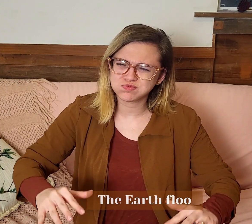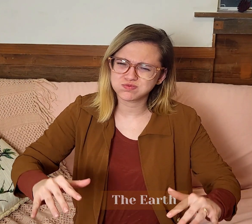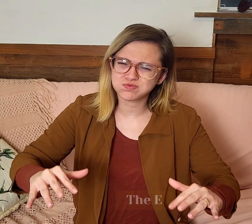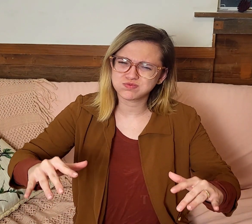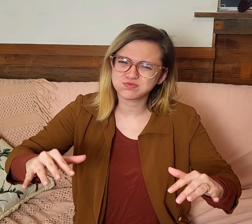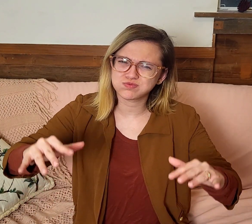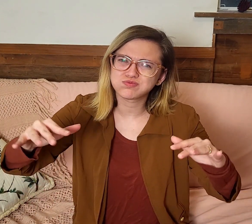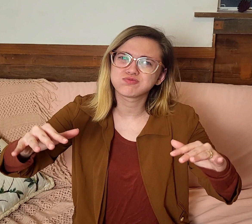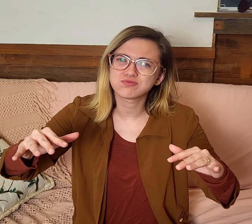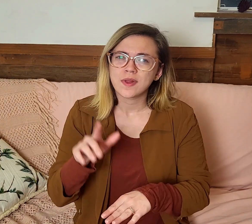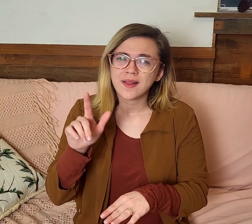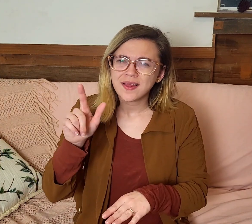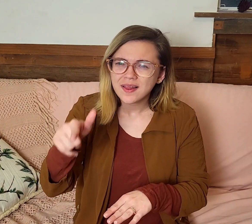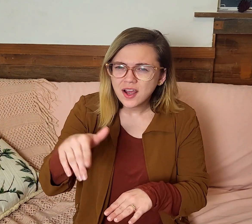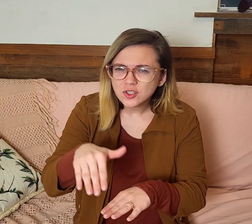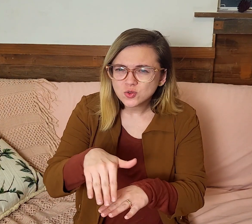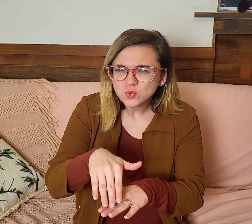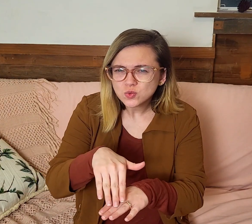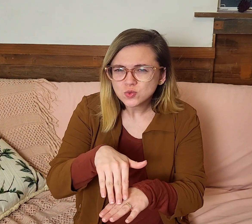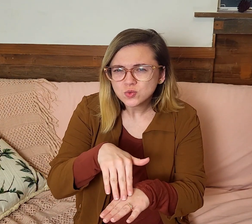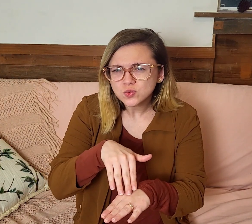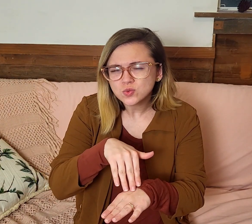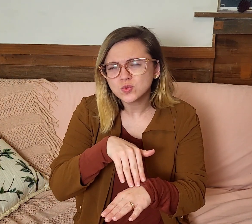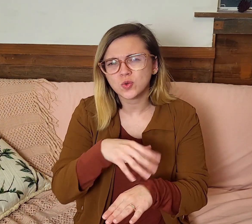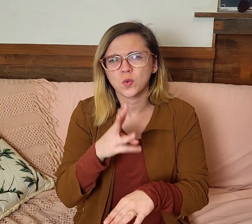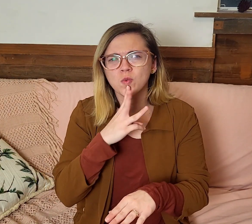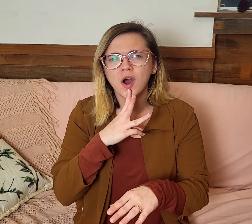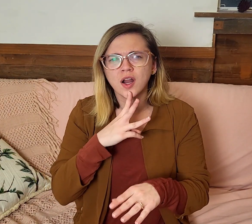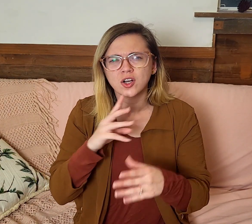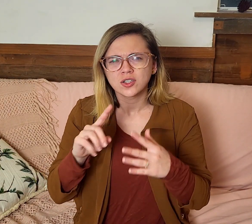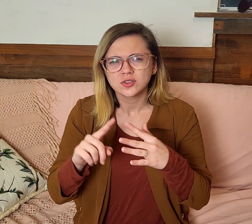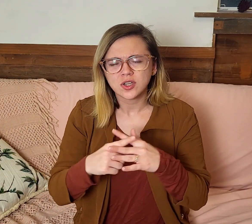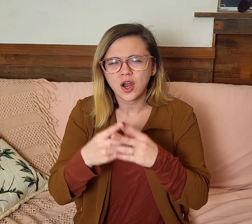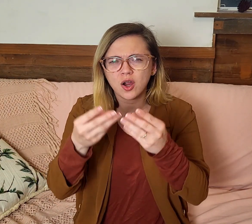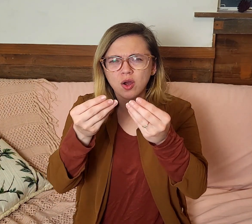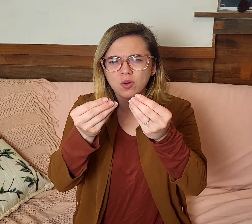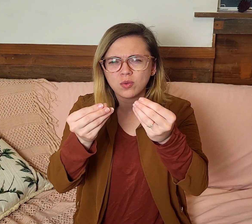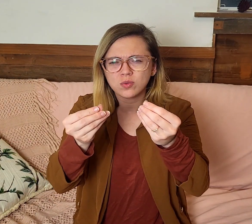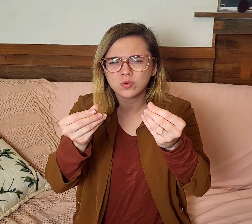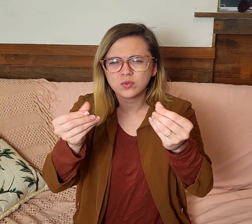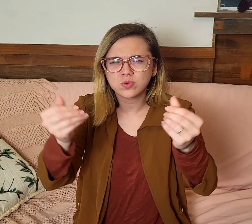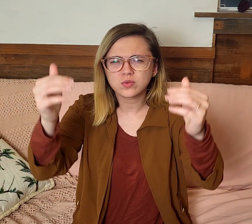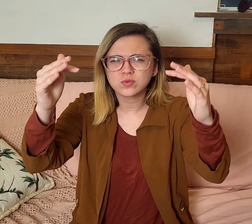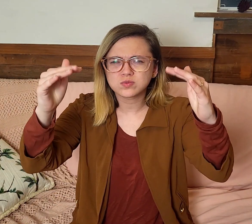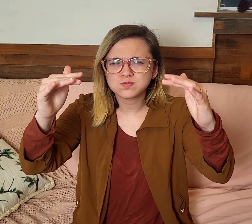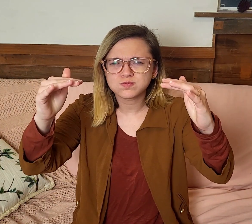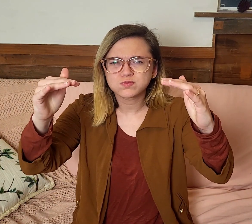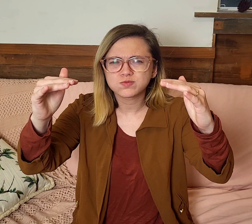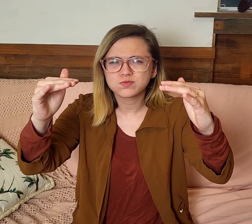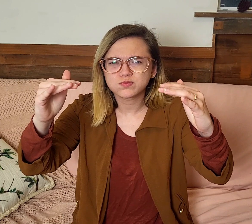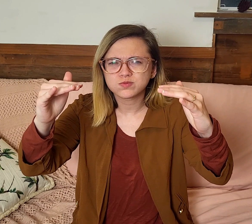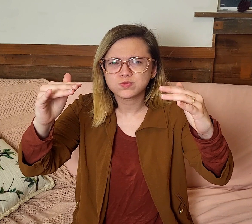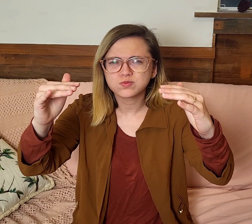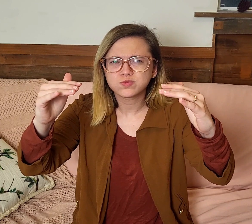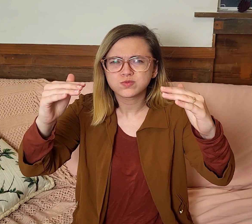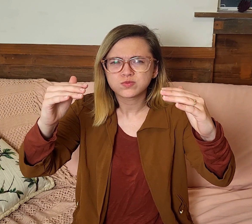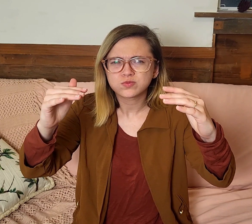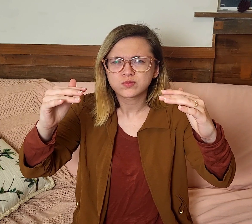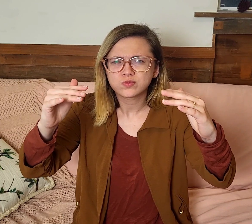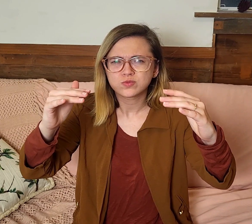continued to rain and flood. Later on, eventually, the water slowly began to recede back into